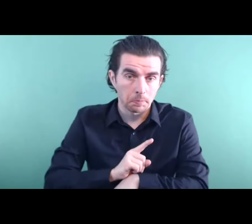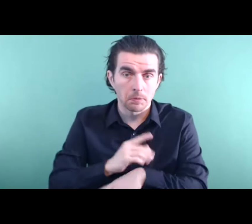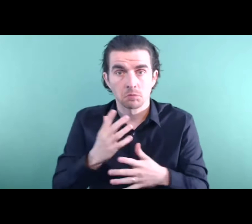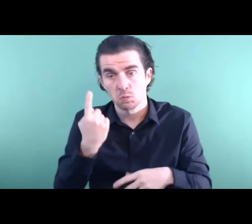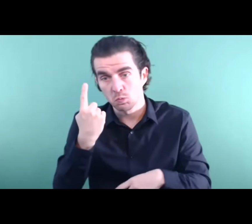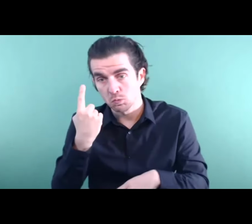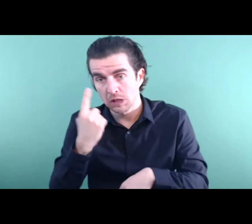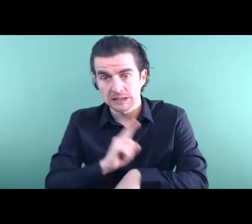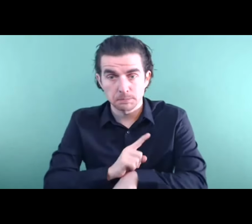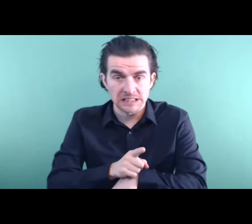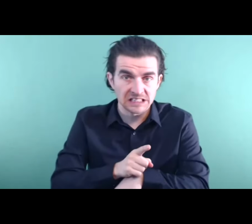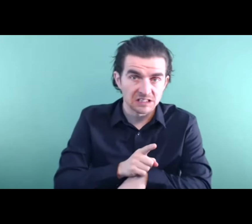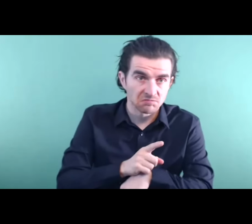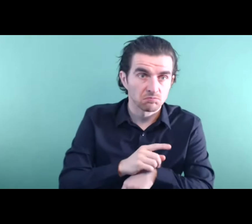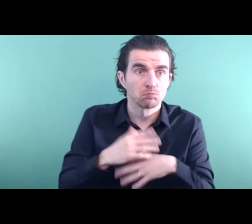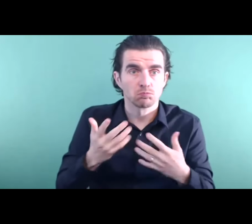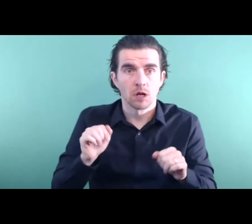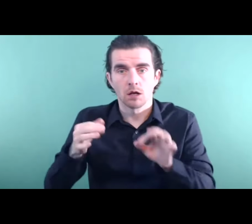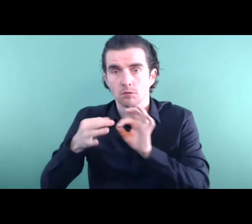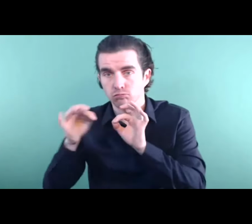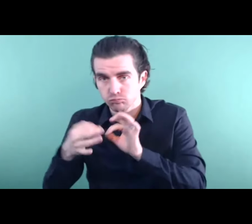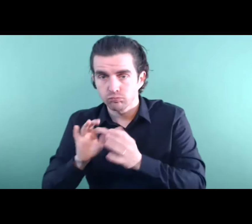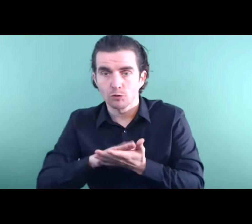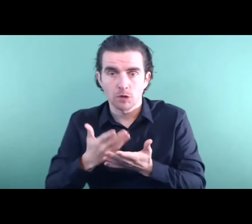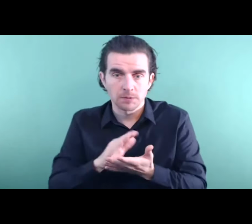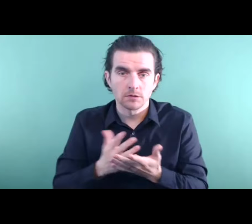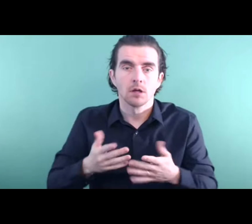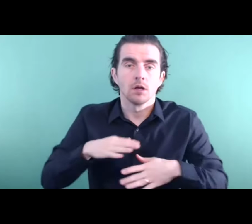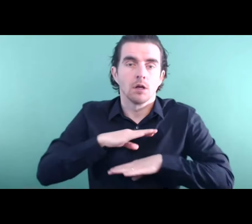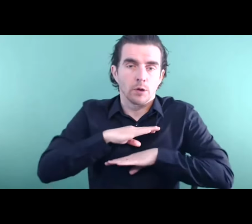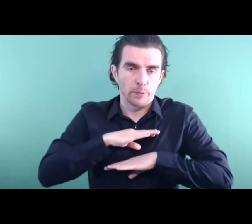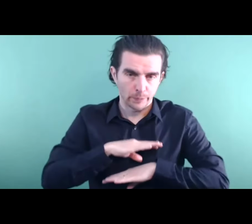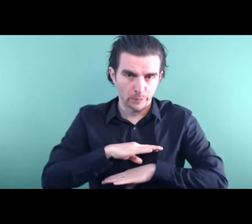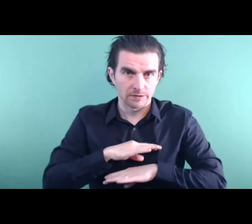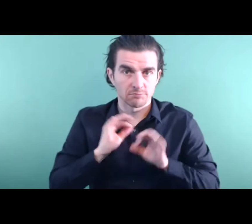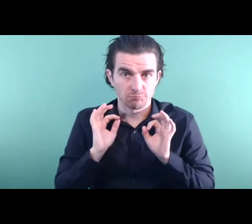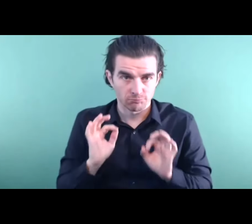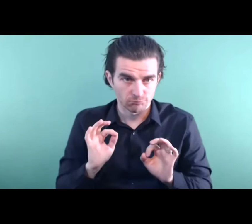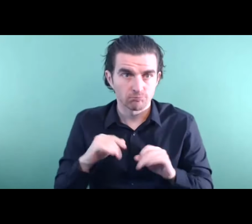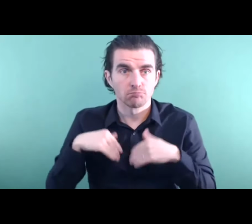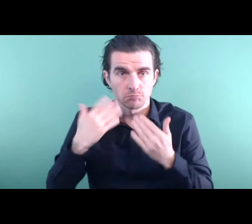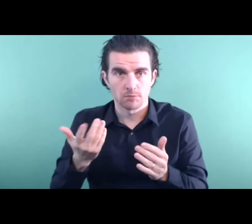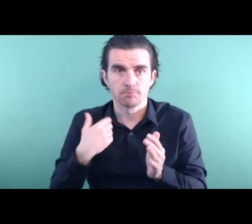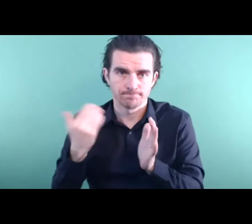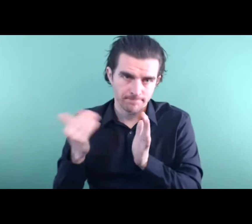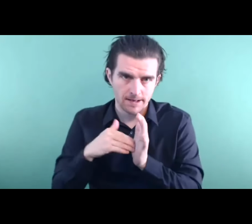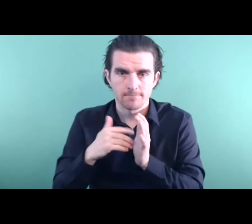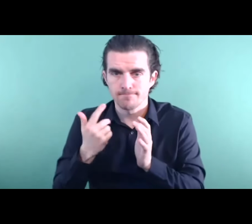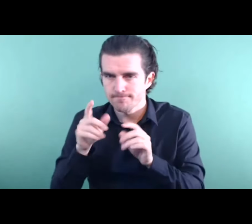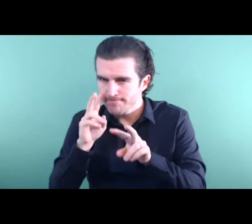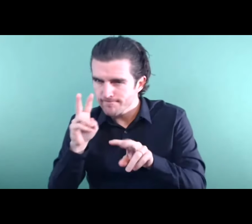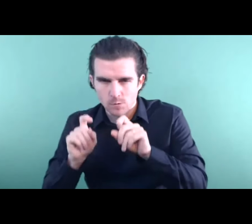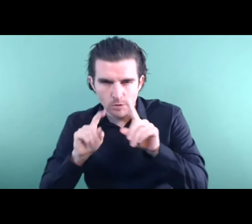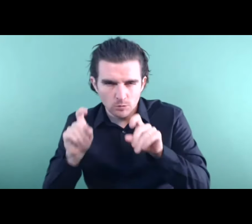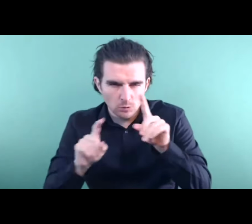breath. And when we come back, we're going to select questions from the audience. So I'll be working